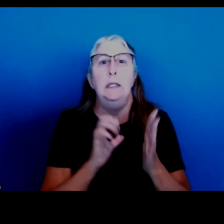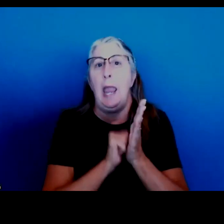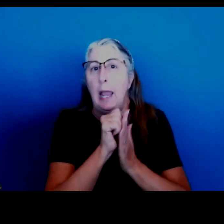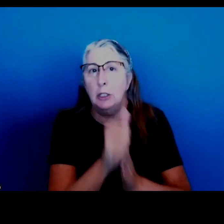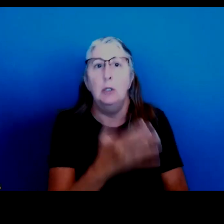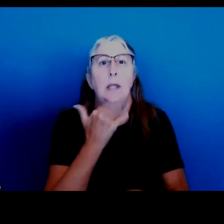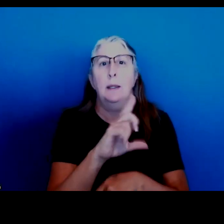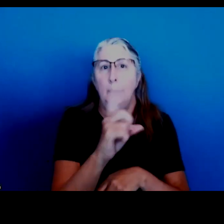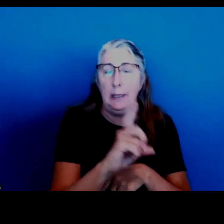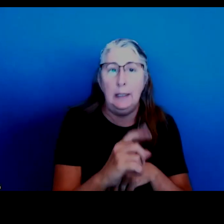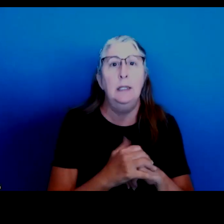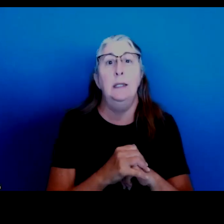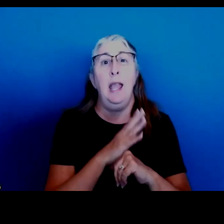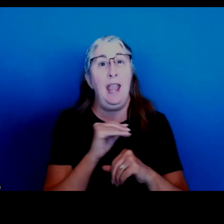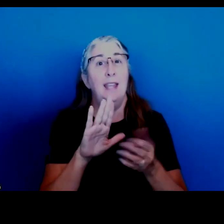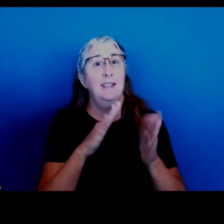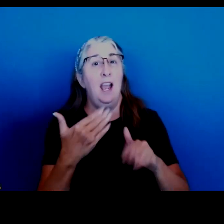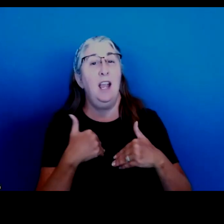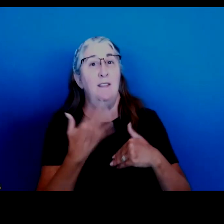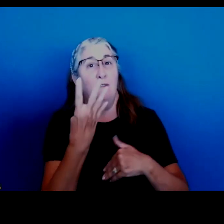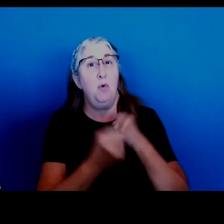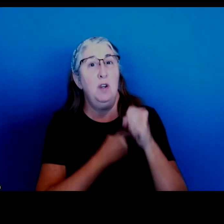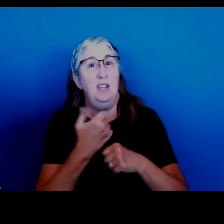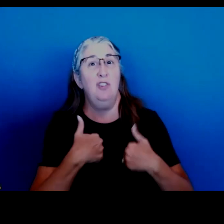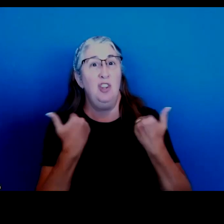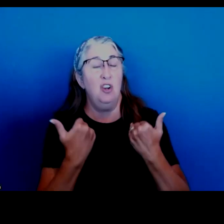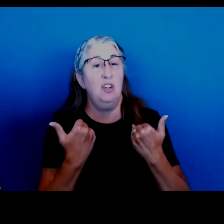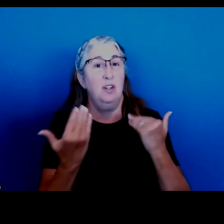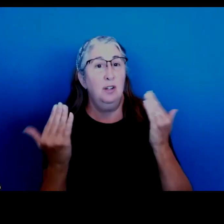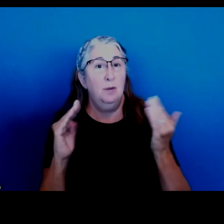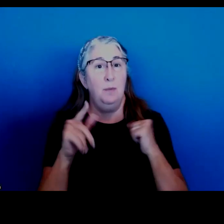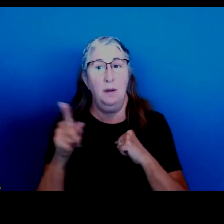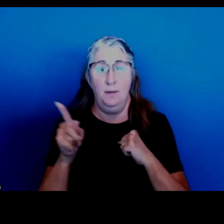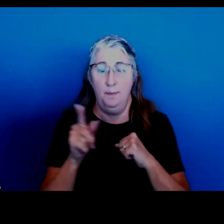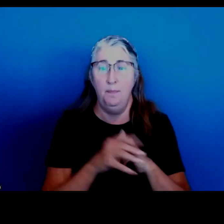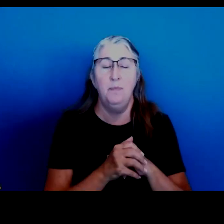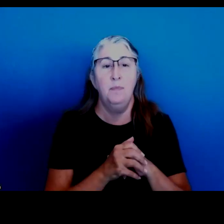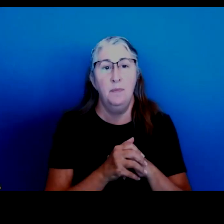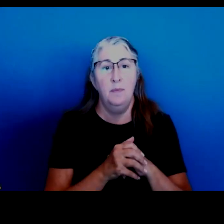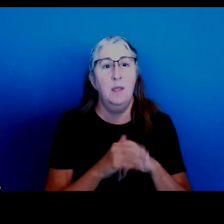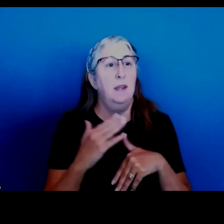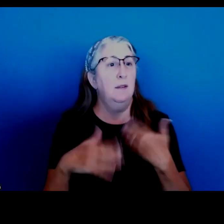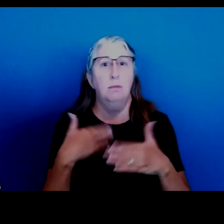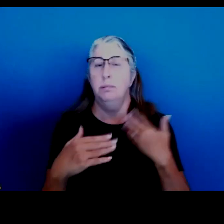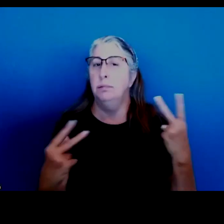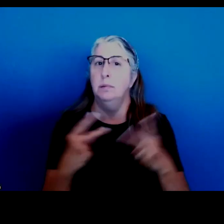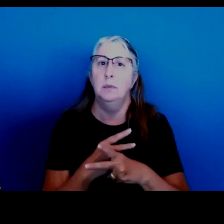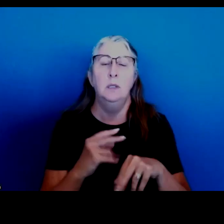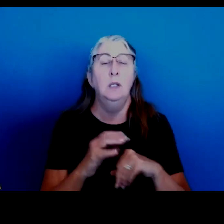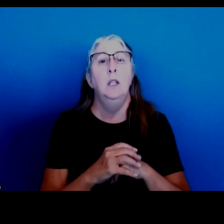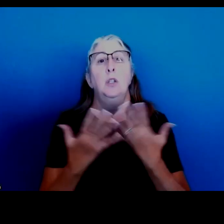is 4 years younger. And in fact, COVID widened that gap further. So this is